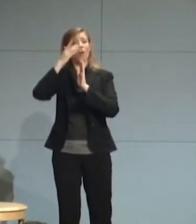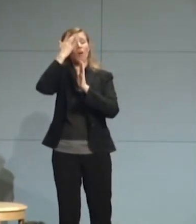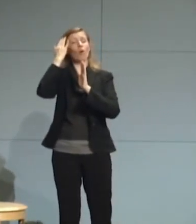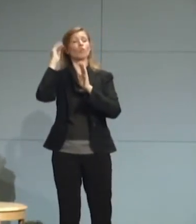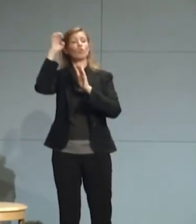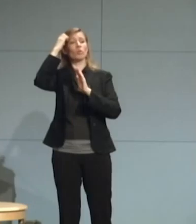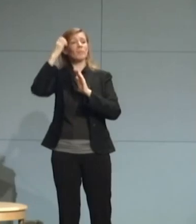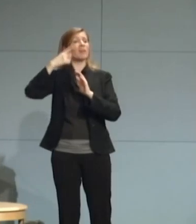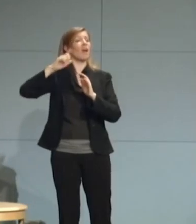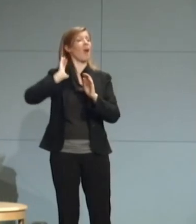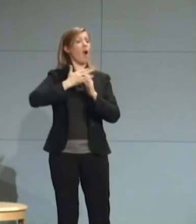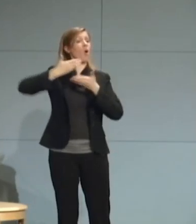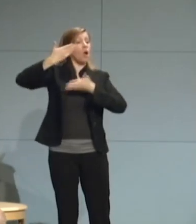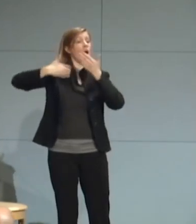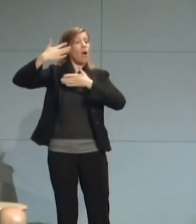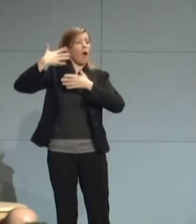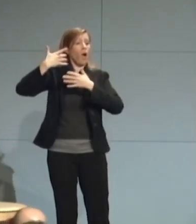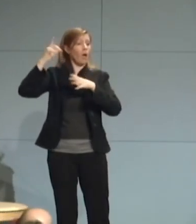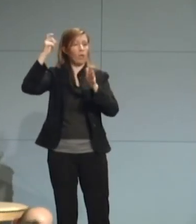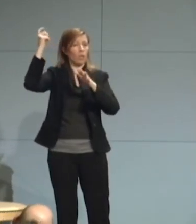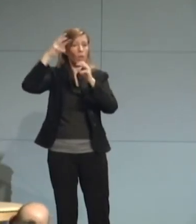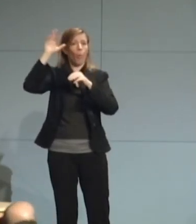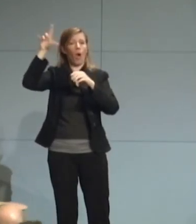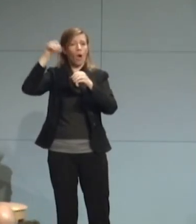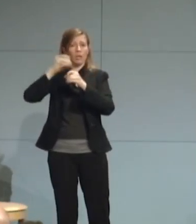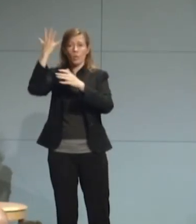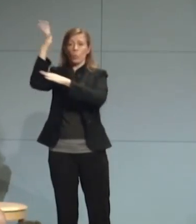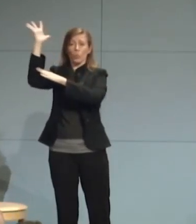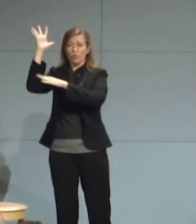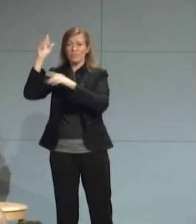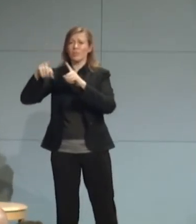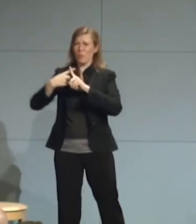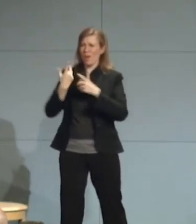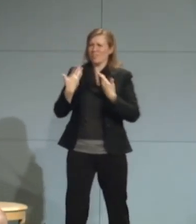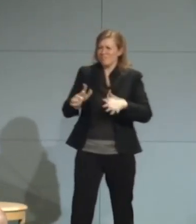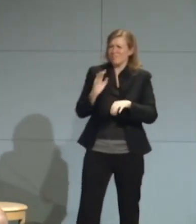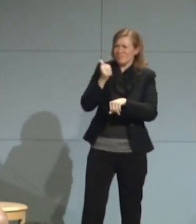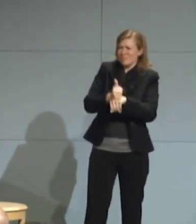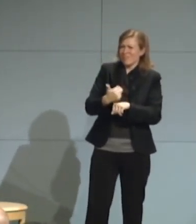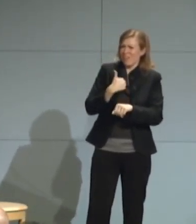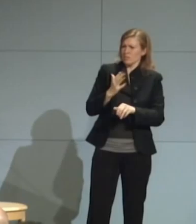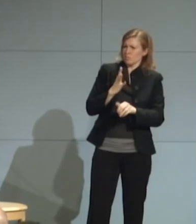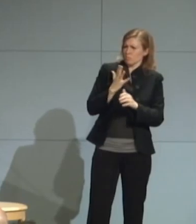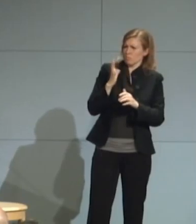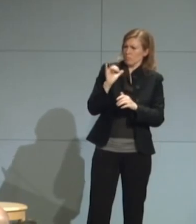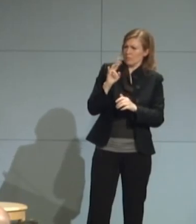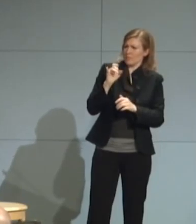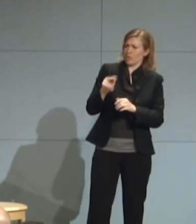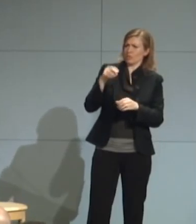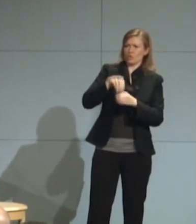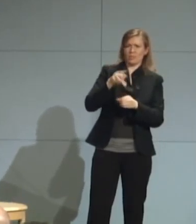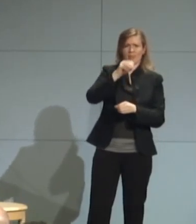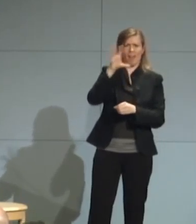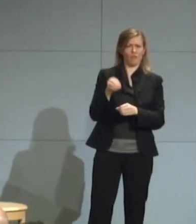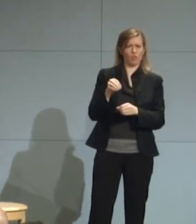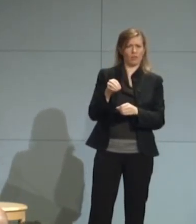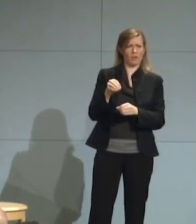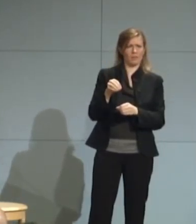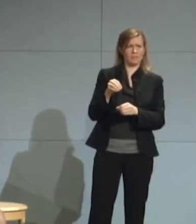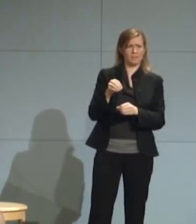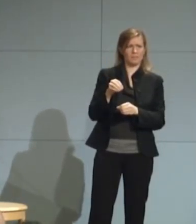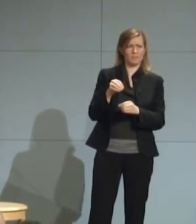and brown internalize that notion, because when you colonize land, you also colonize this property in